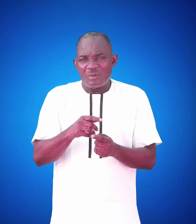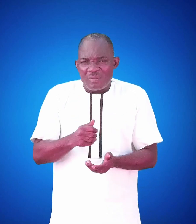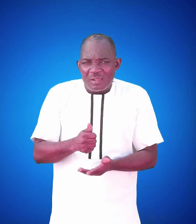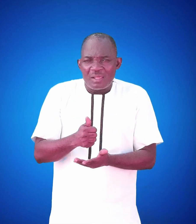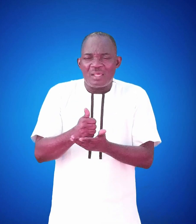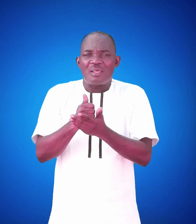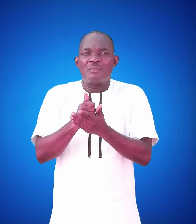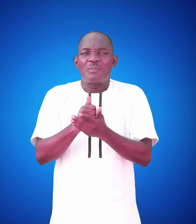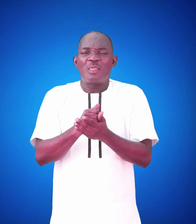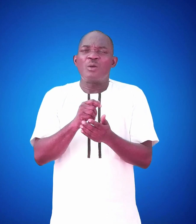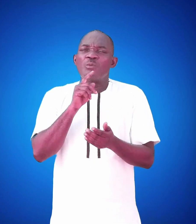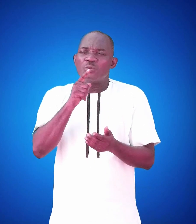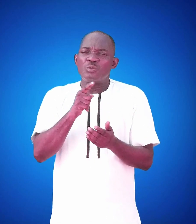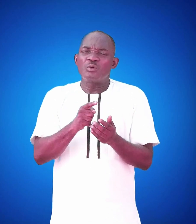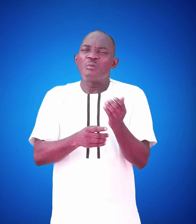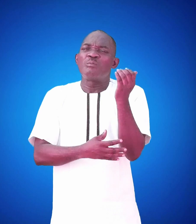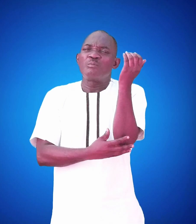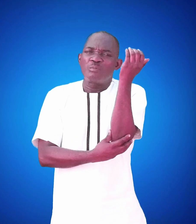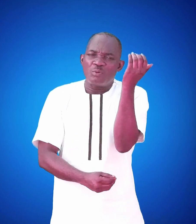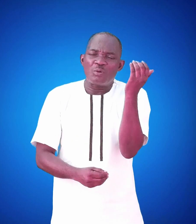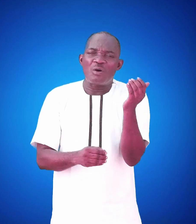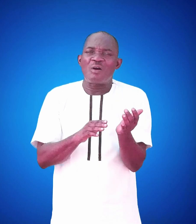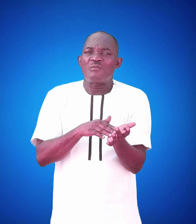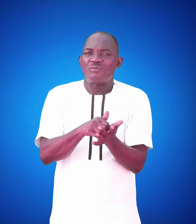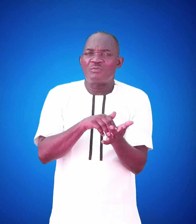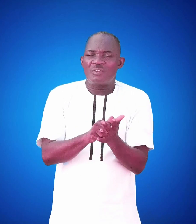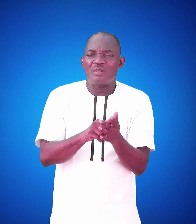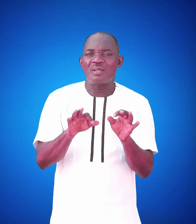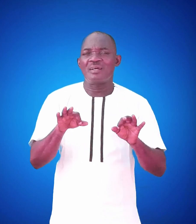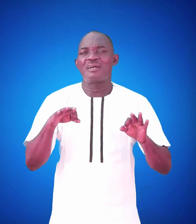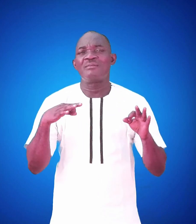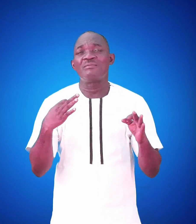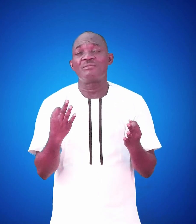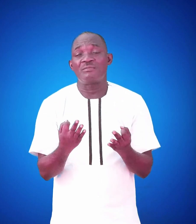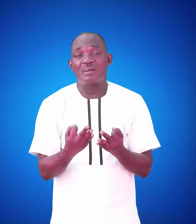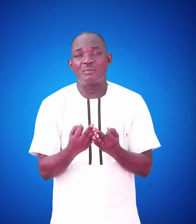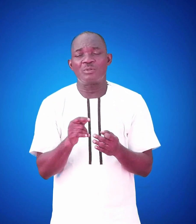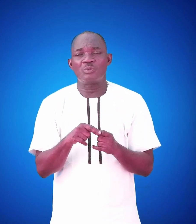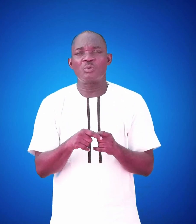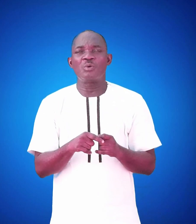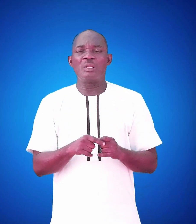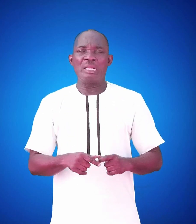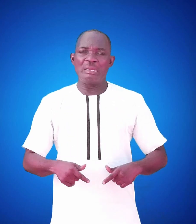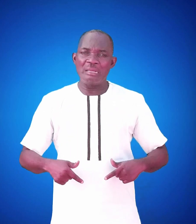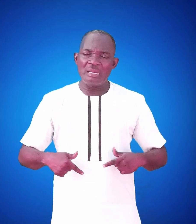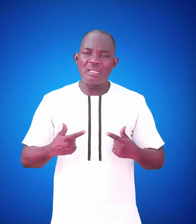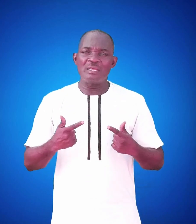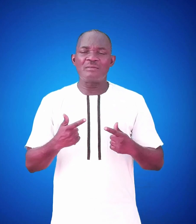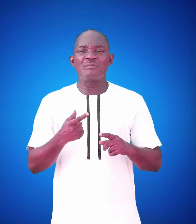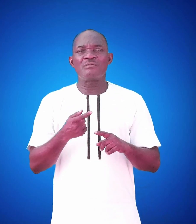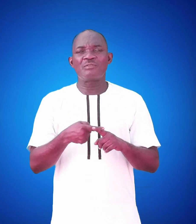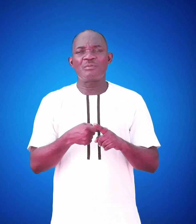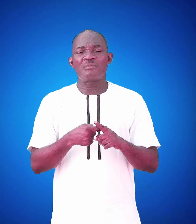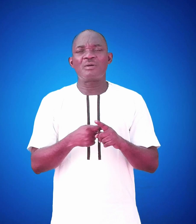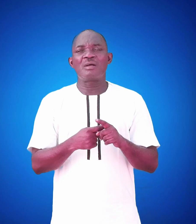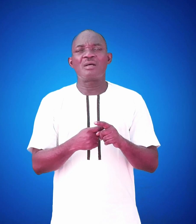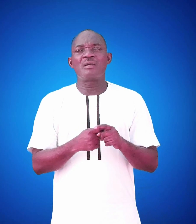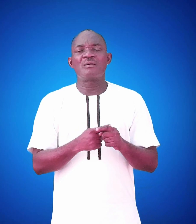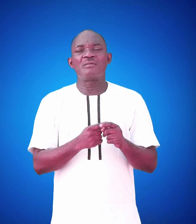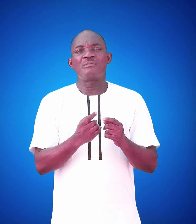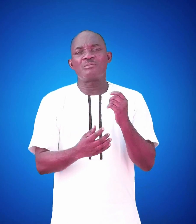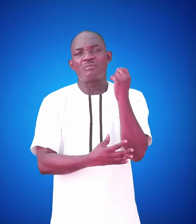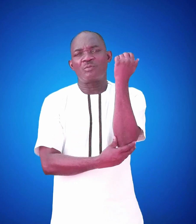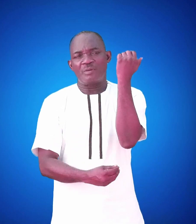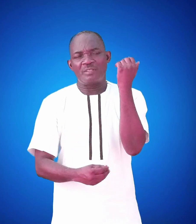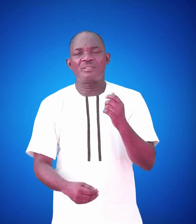help very poor and vulnerable households to move out from poverty